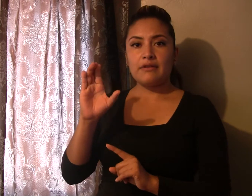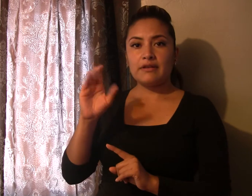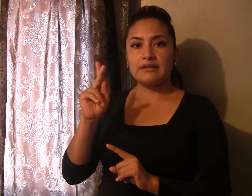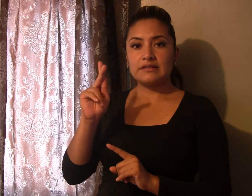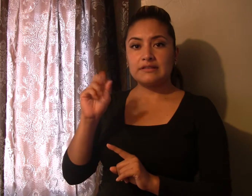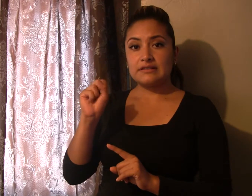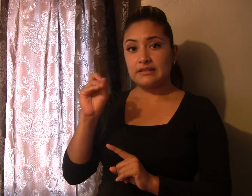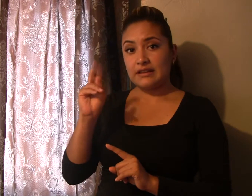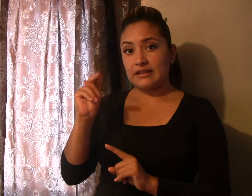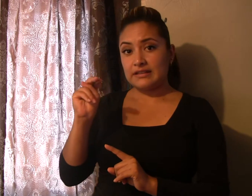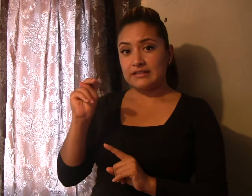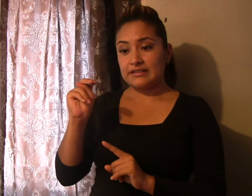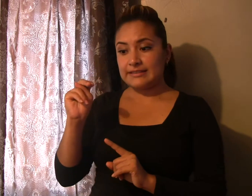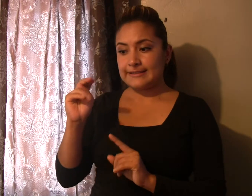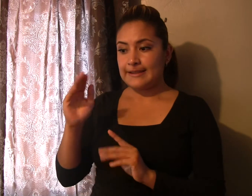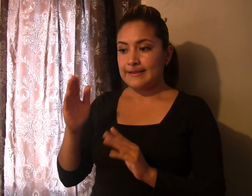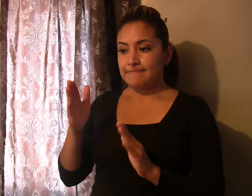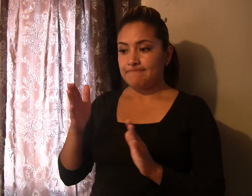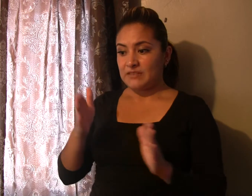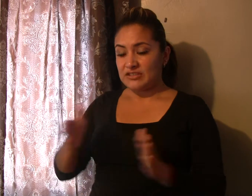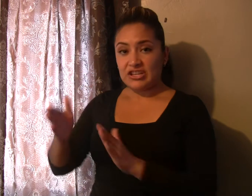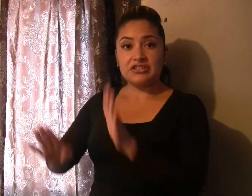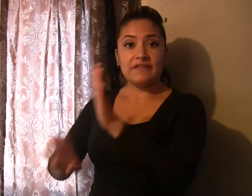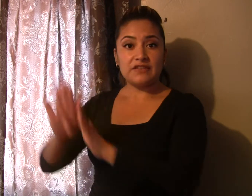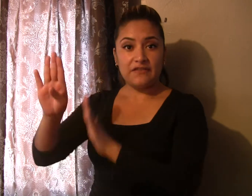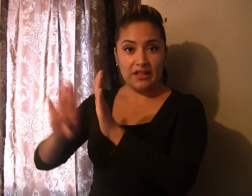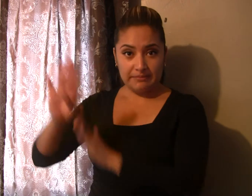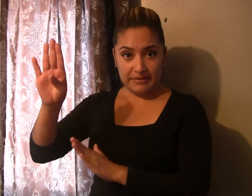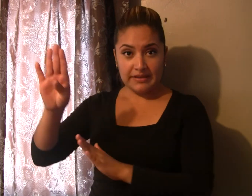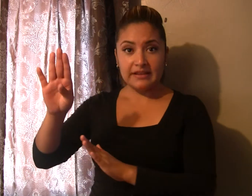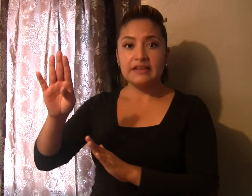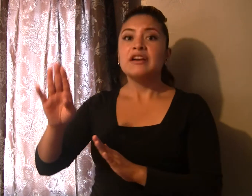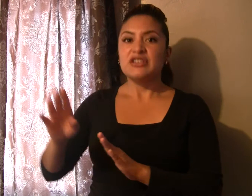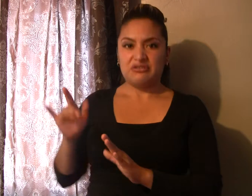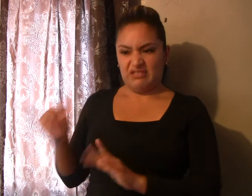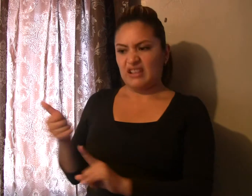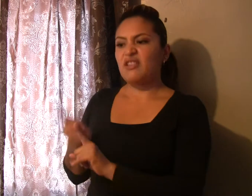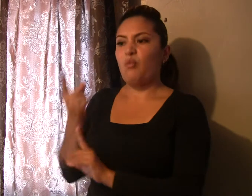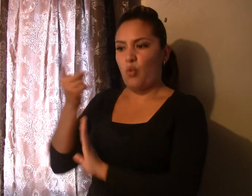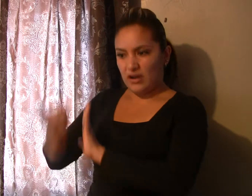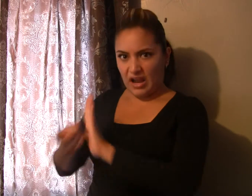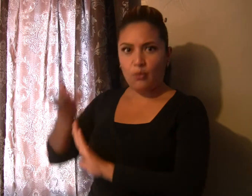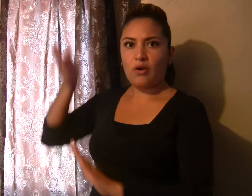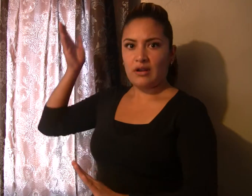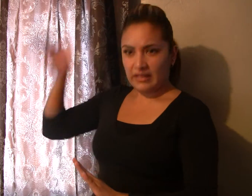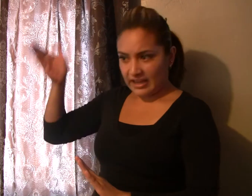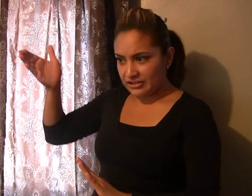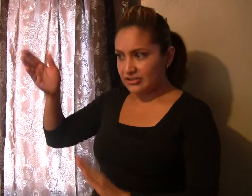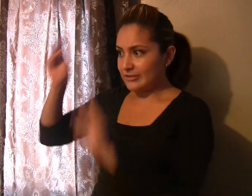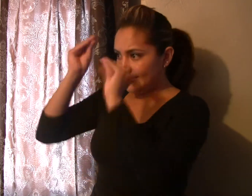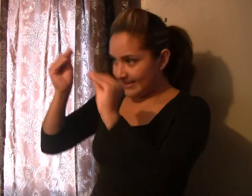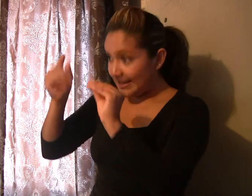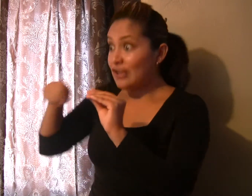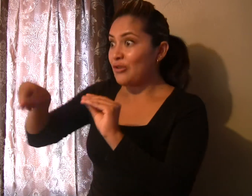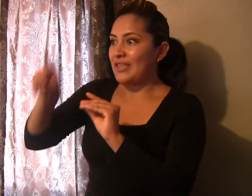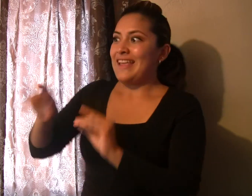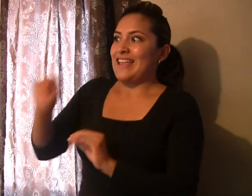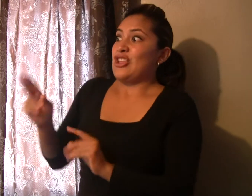it was contained in a 1-hour lecture, and it gave the students some content which they could then apply to their research projects.